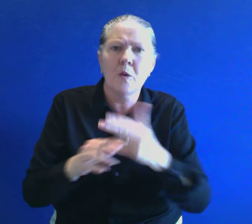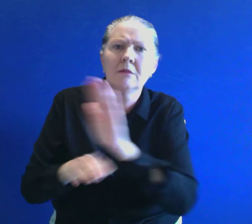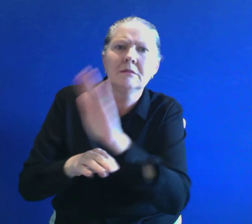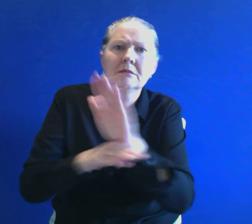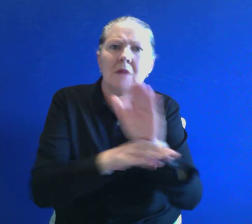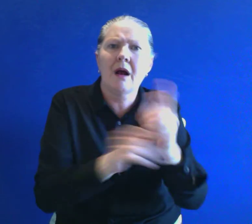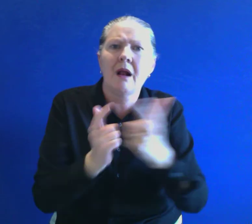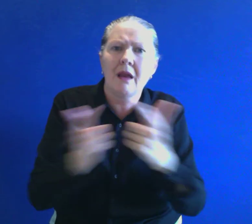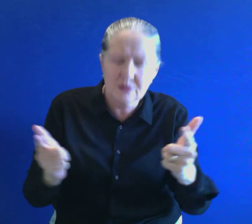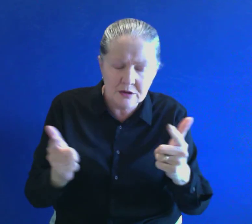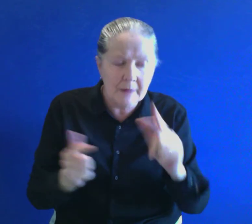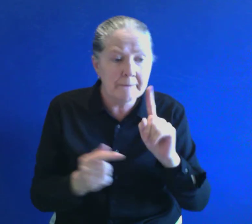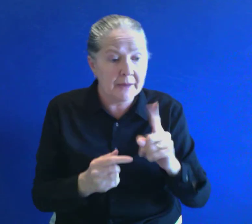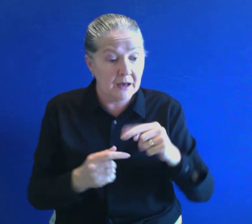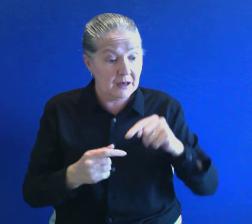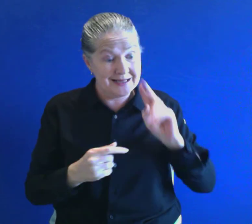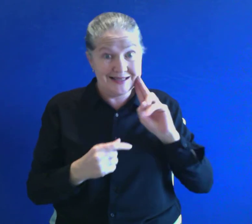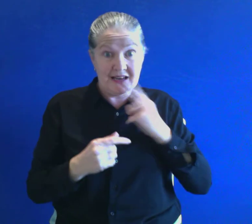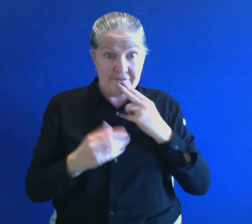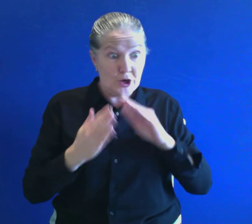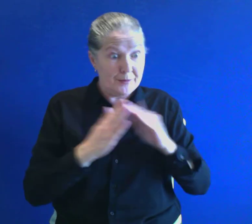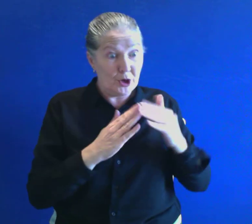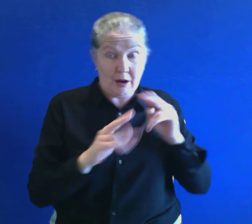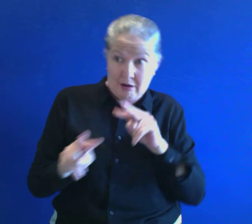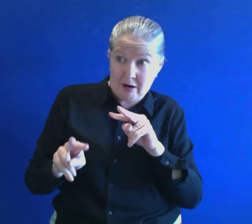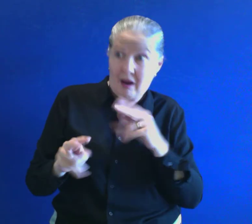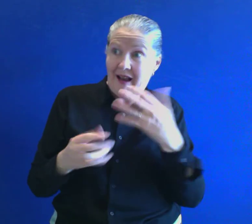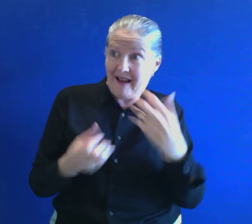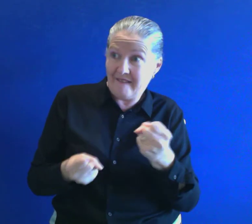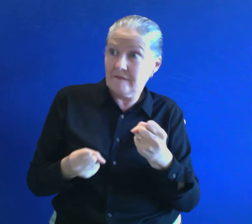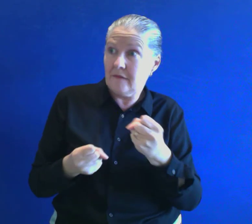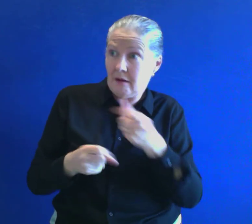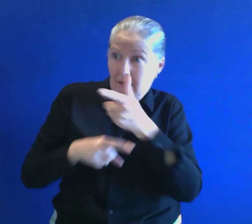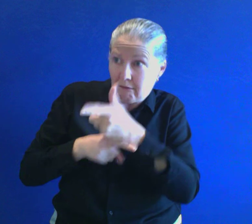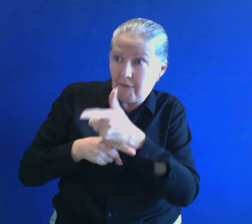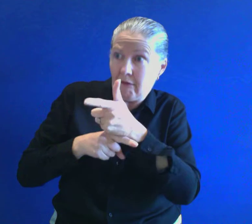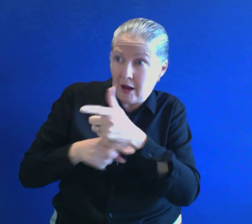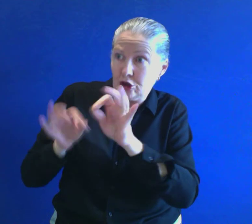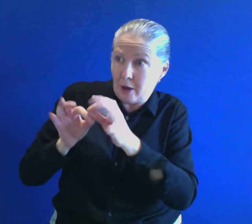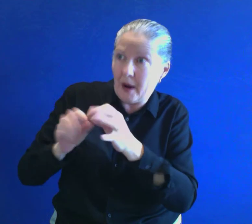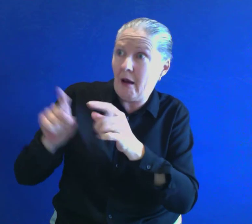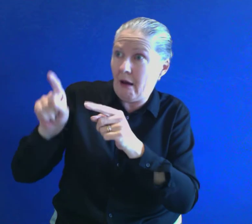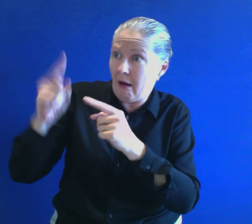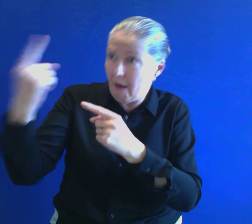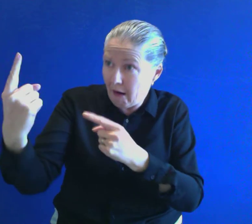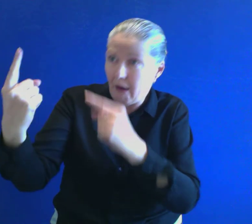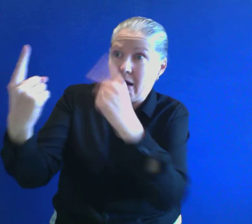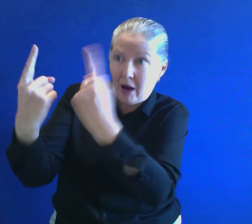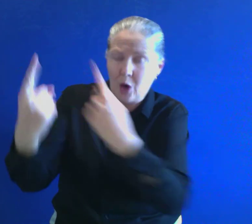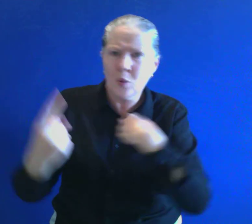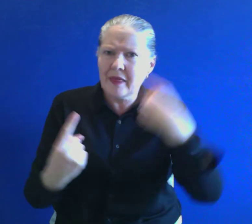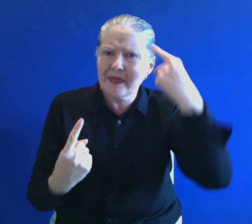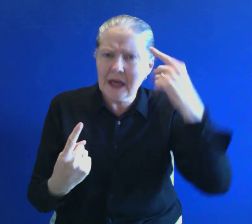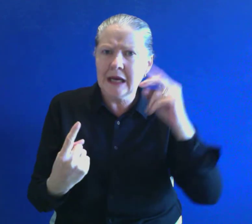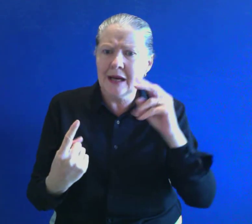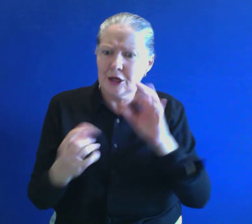community having interpreters at press conferences are great and it was something that we really think should be at any press conference because deaf people have the right